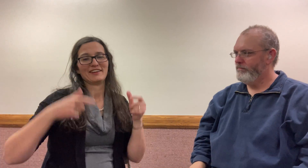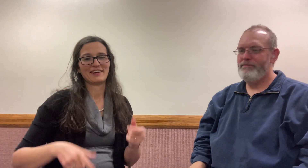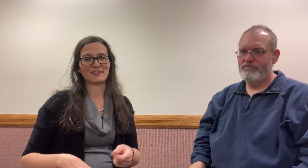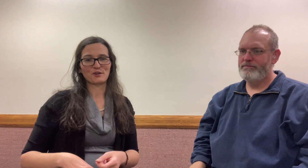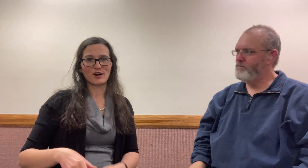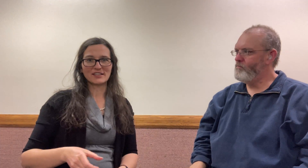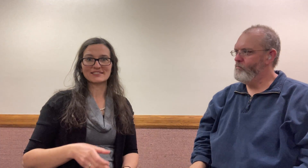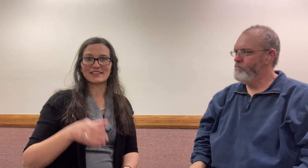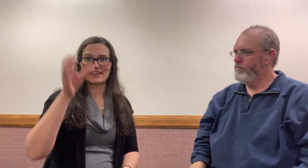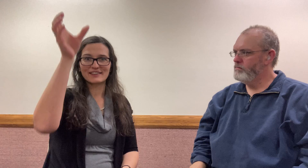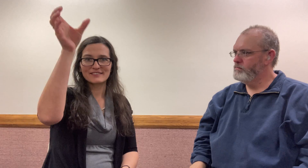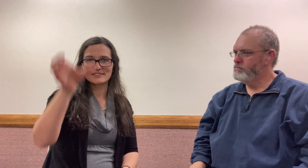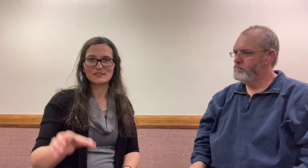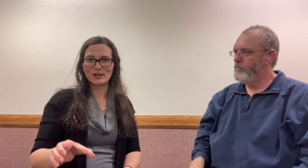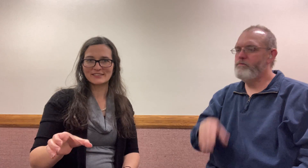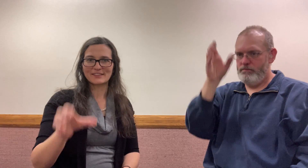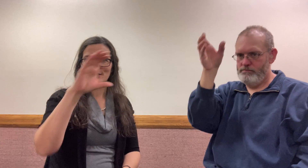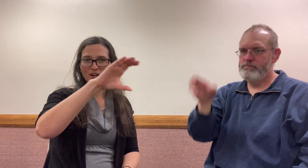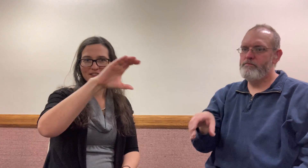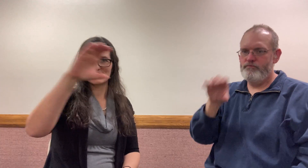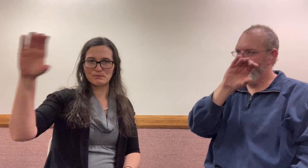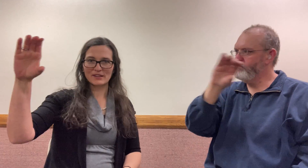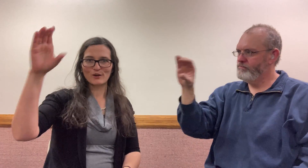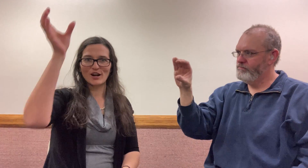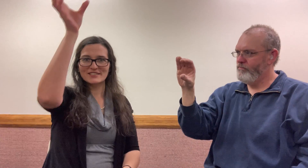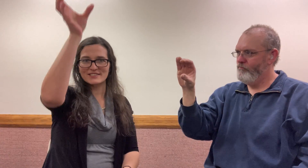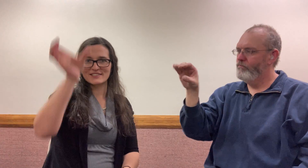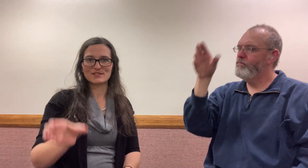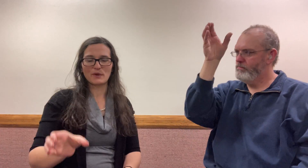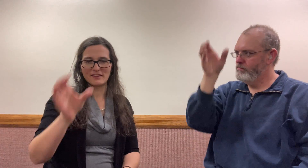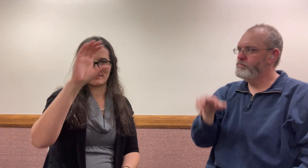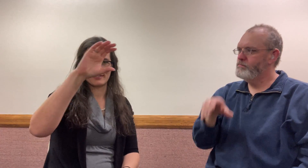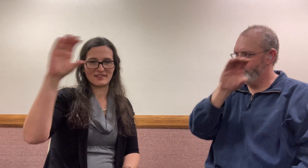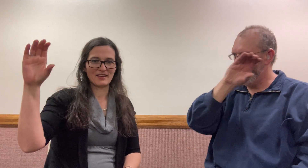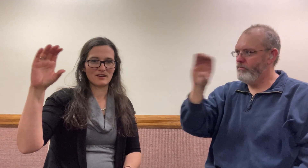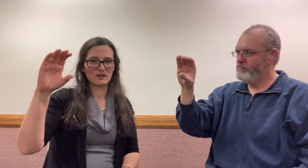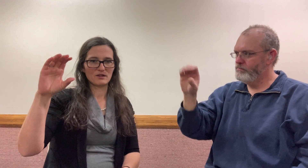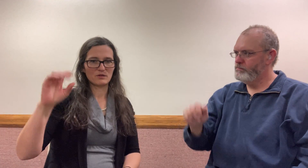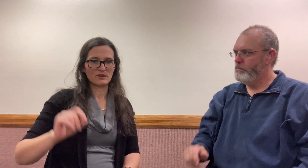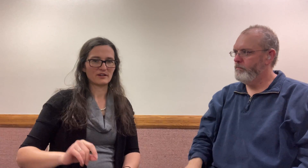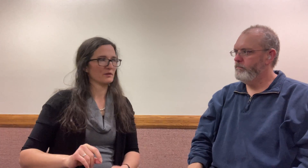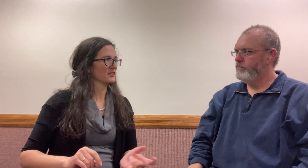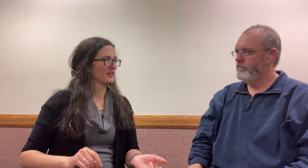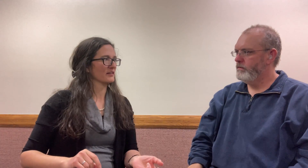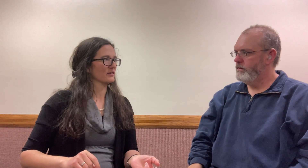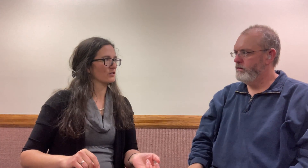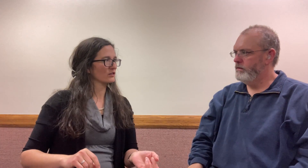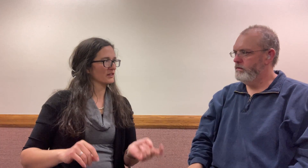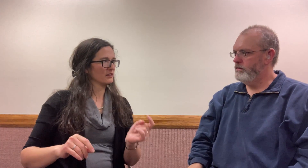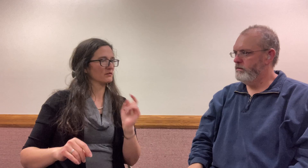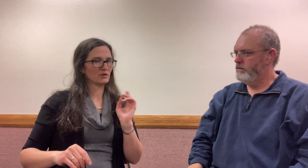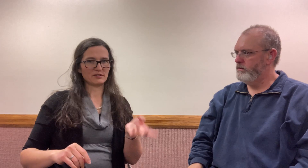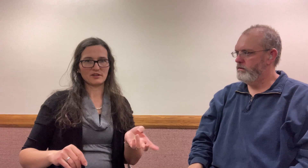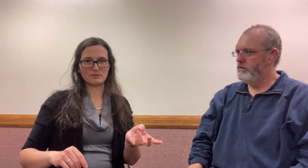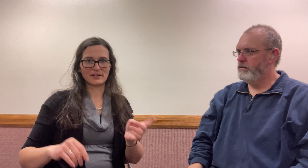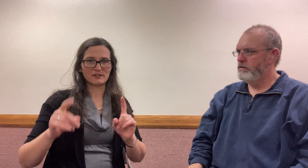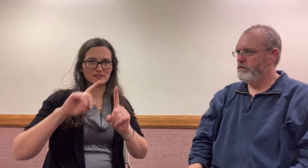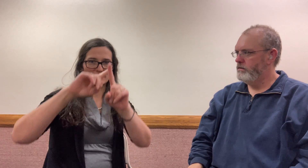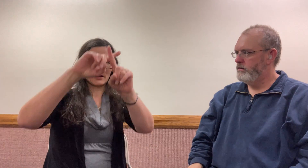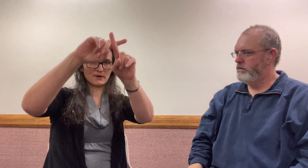And then cross, like Christ had the cross, a big cross this way. Or you were talking earlier, when you come later, I was going to talk about